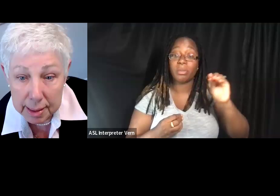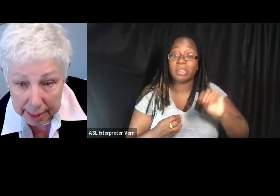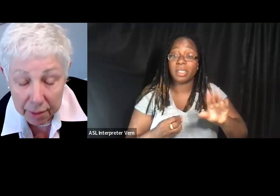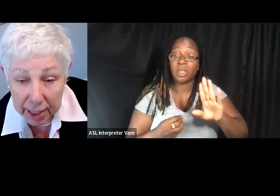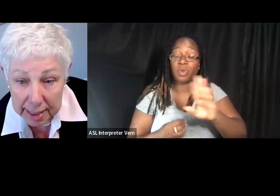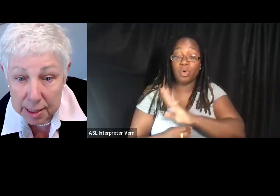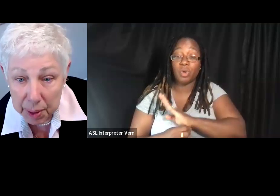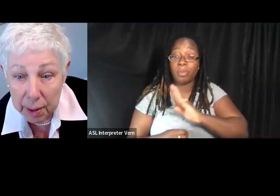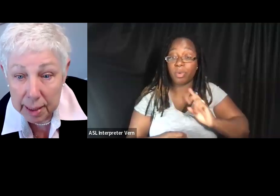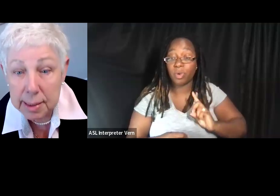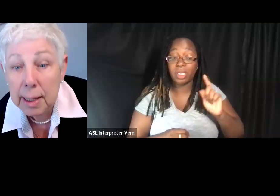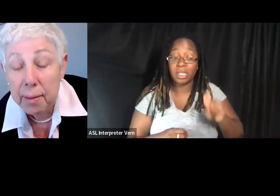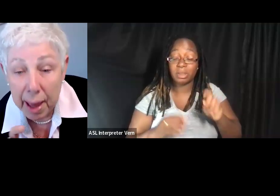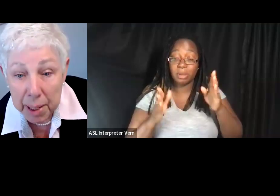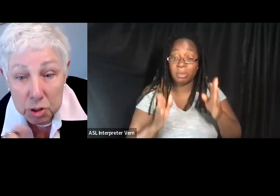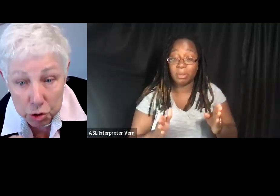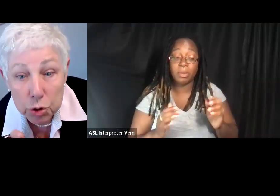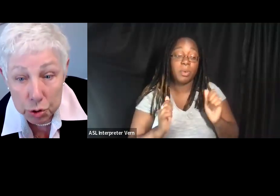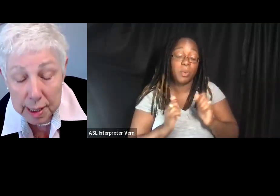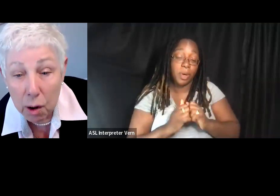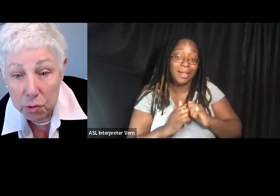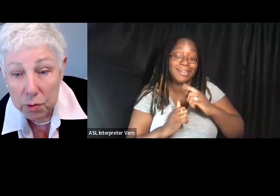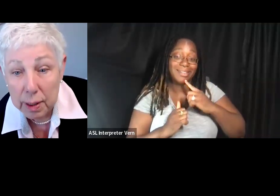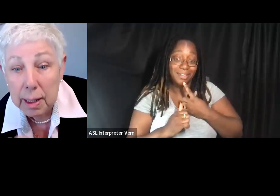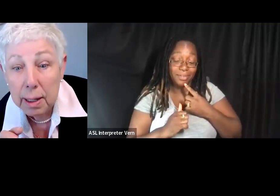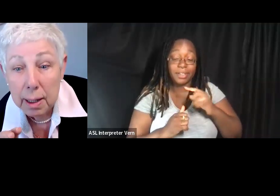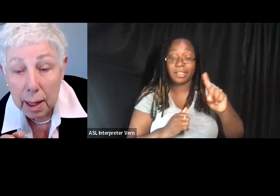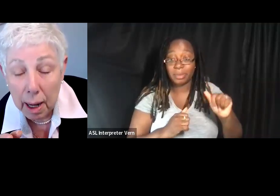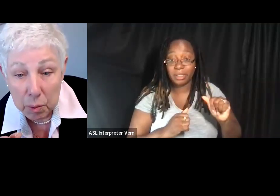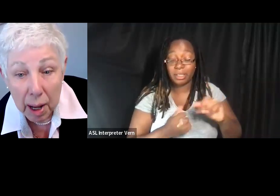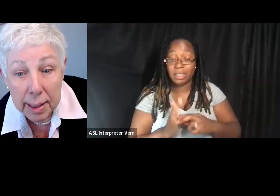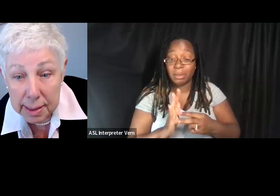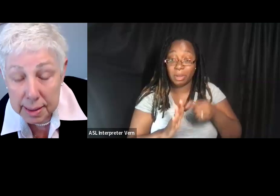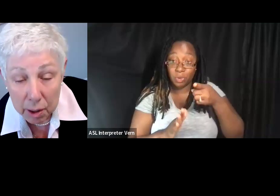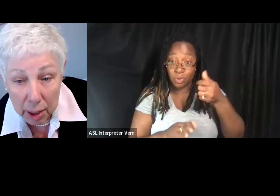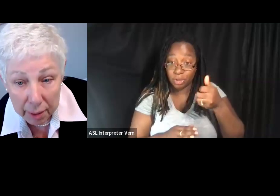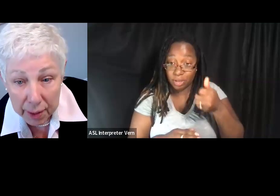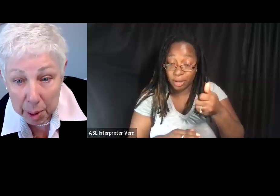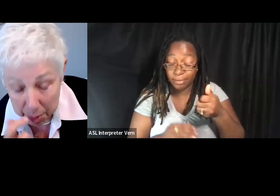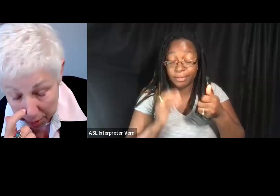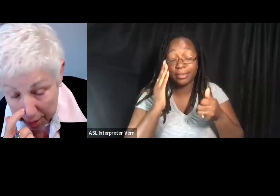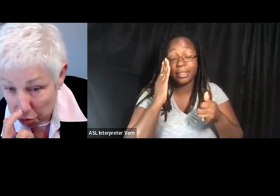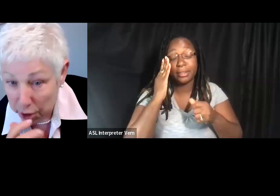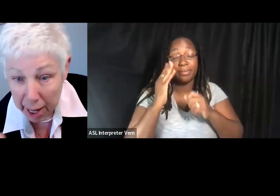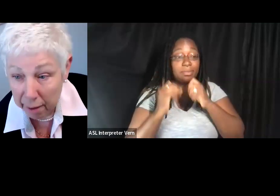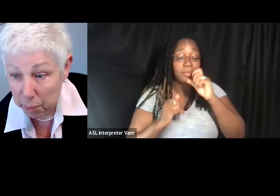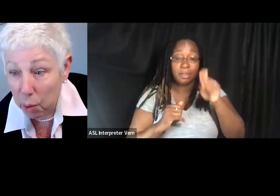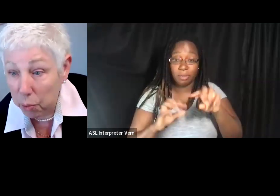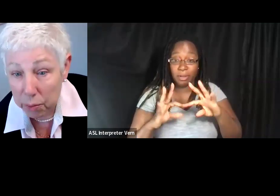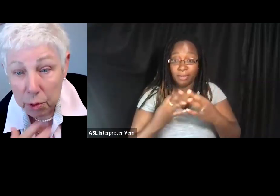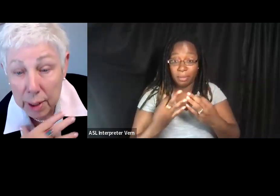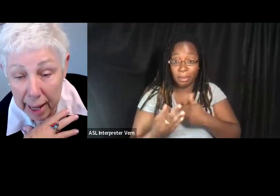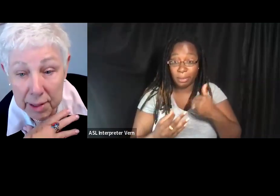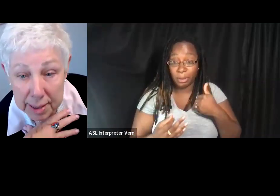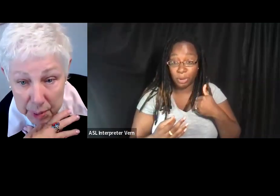with significant disabilities, that means you yourself, not necessarily a family member. Now you can have